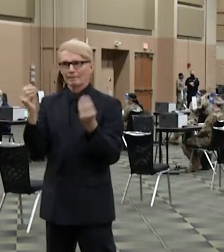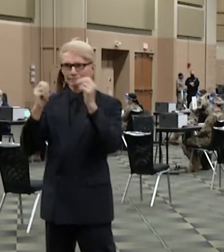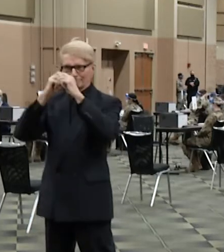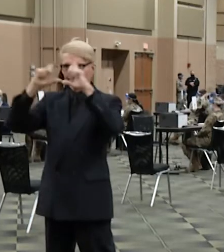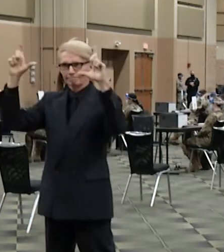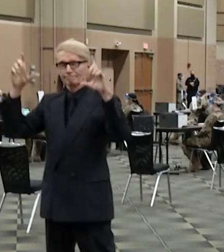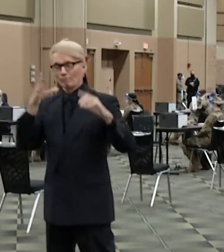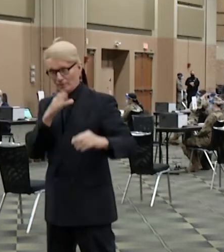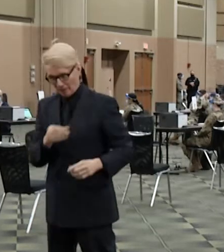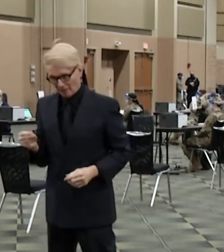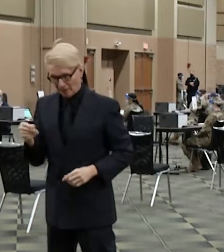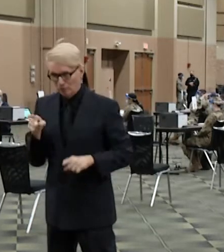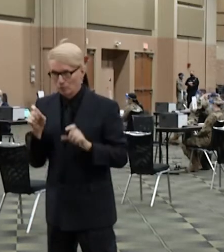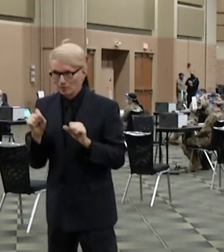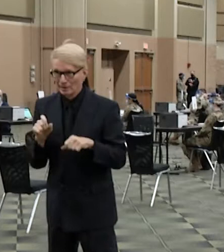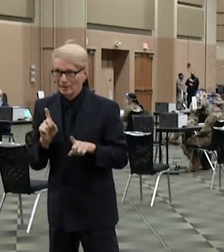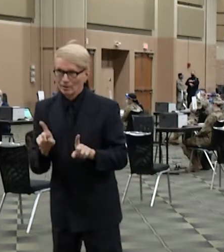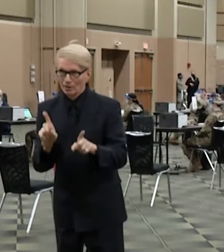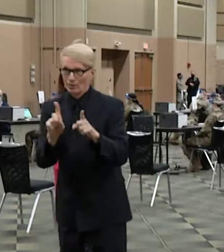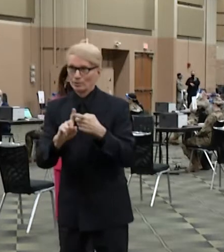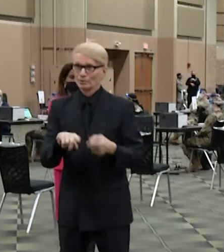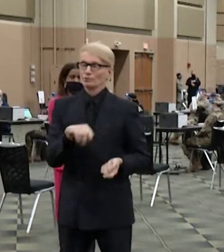vaccine,